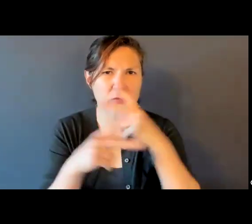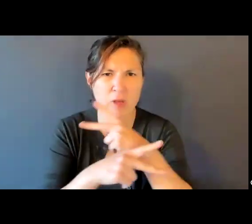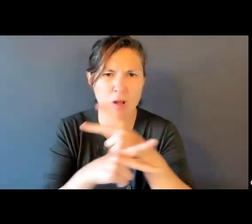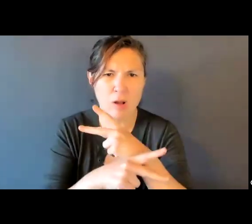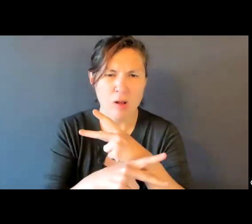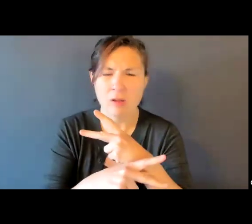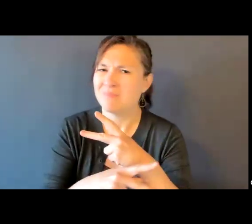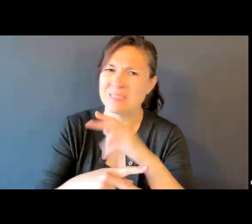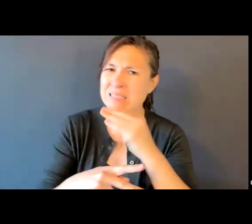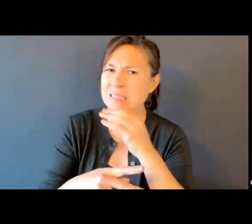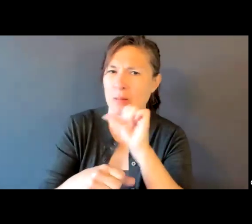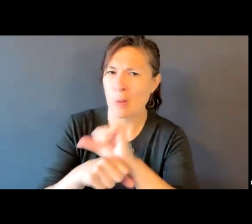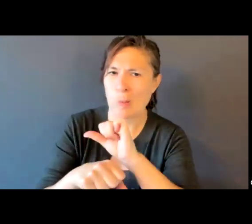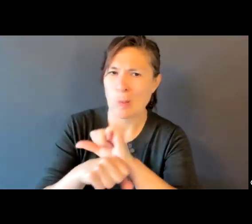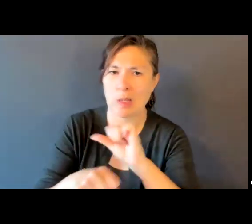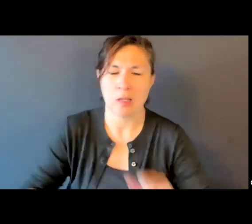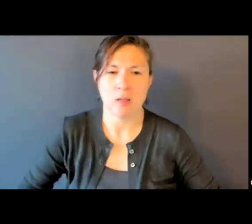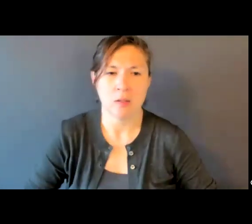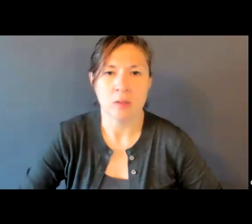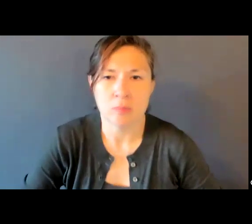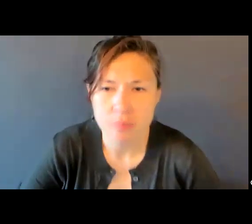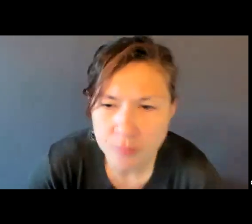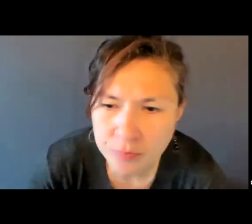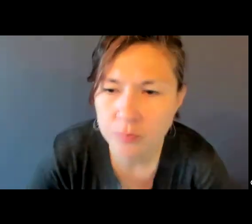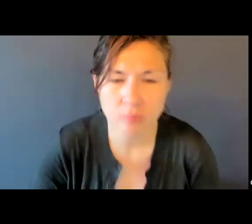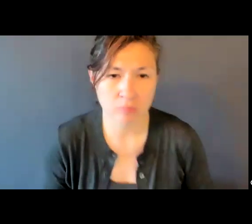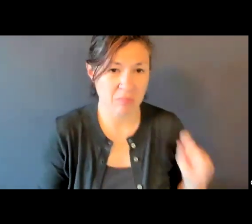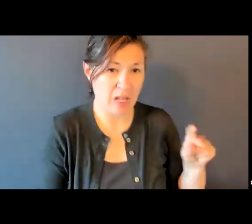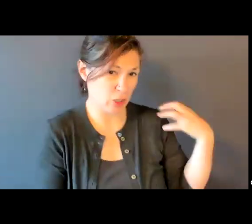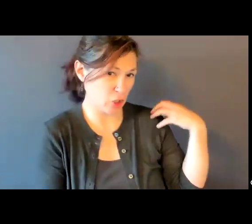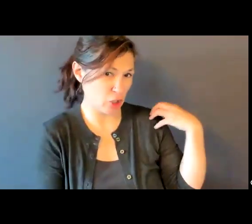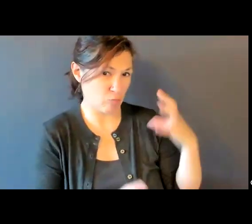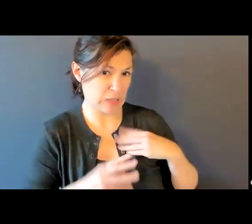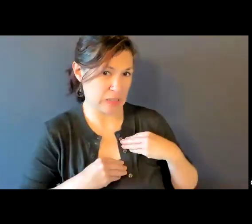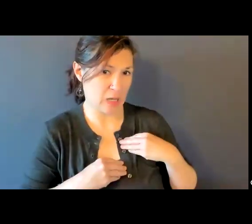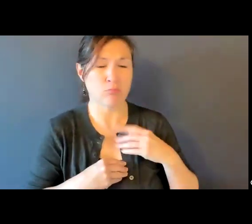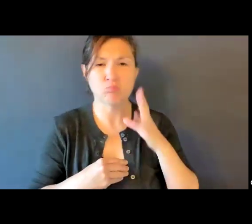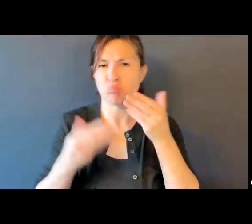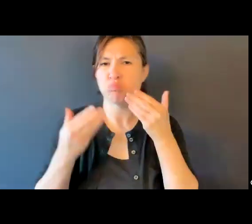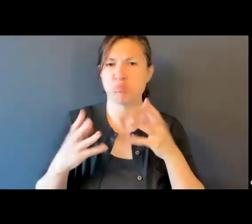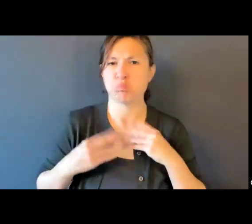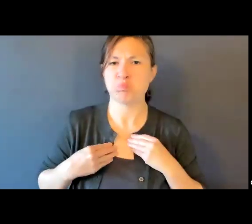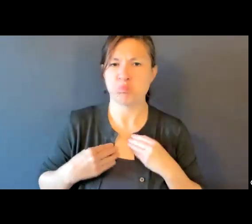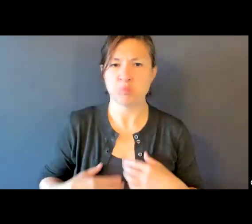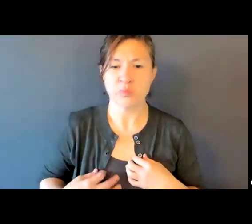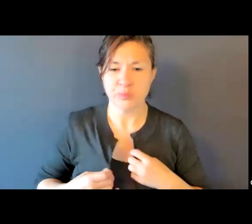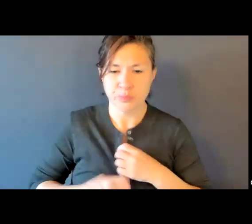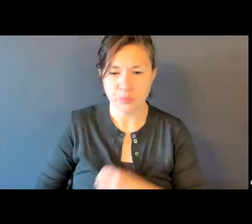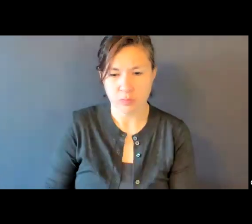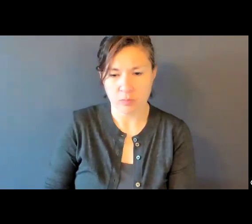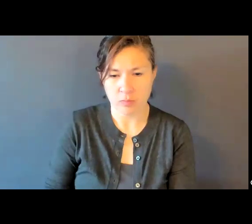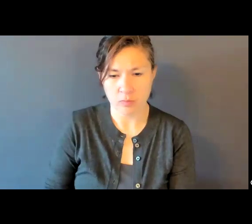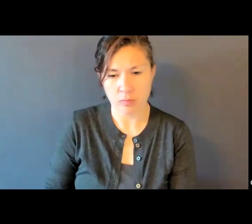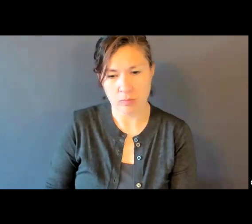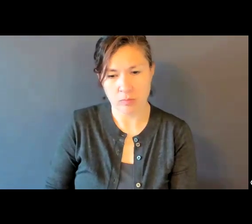Yeah, it's not working. But Chair. Yeah, you can go ahead. Okay.